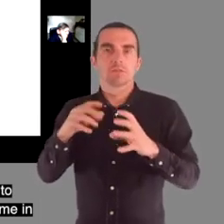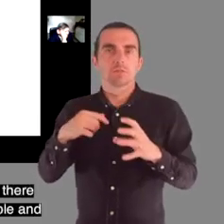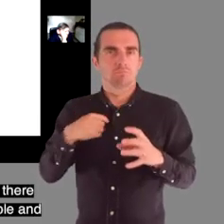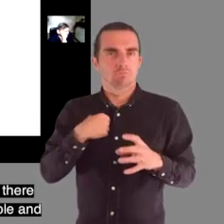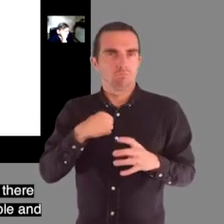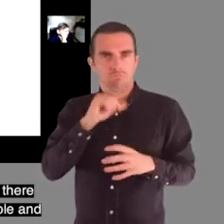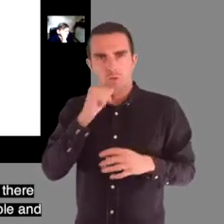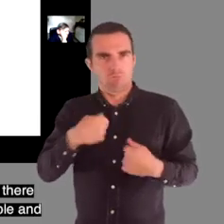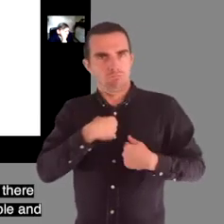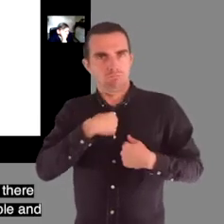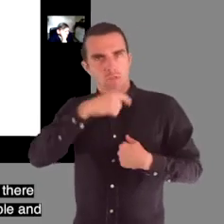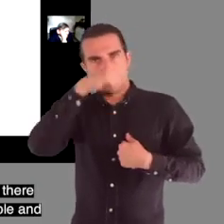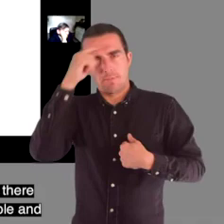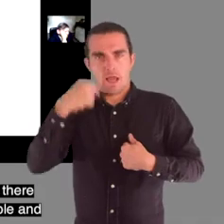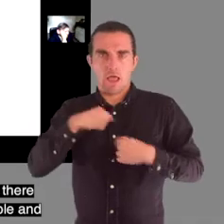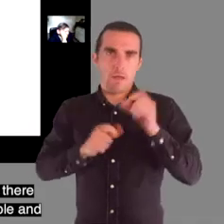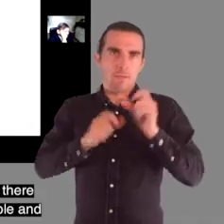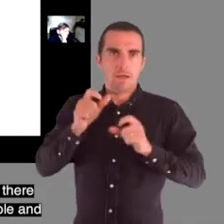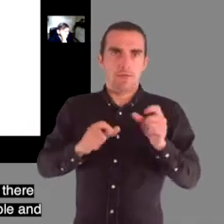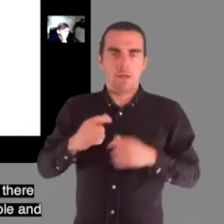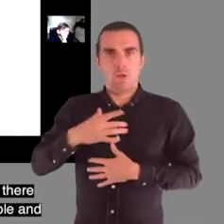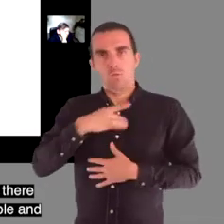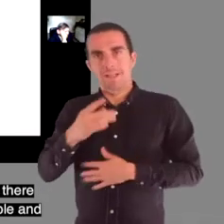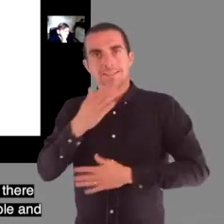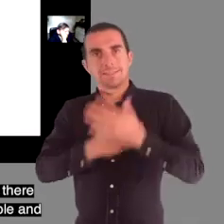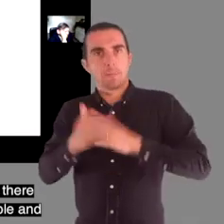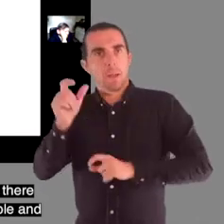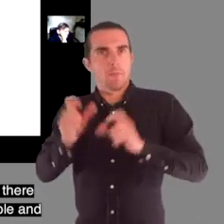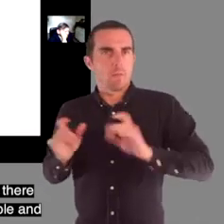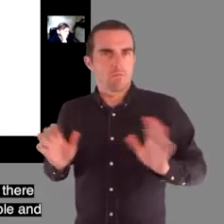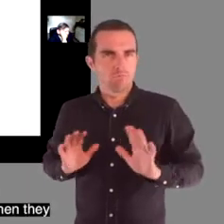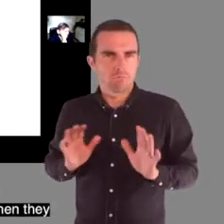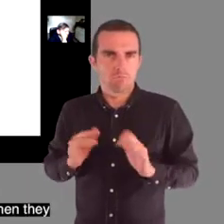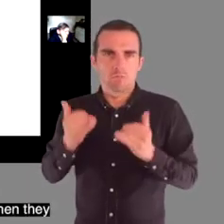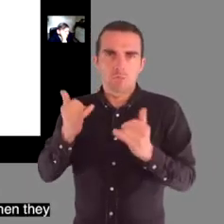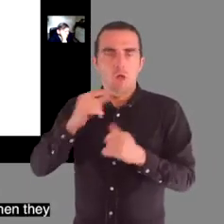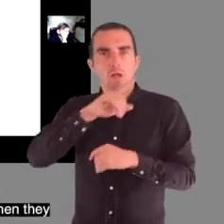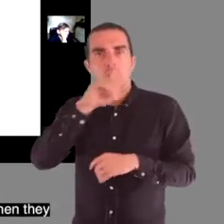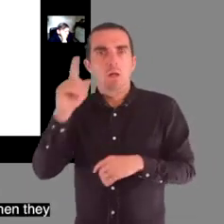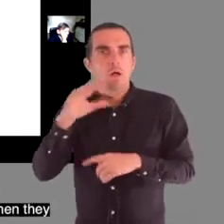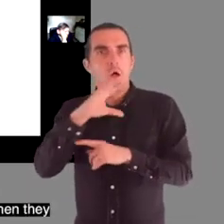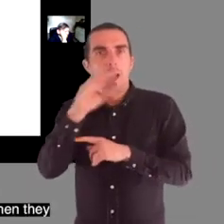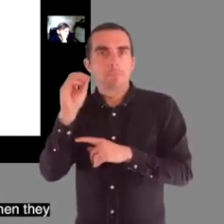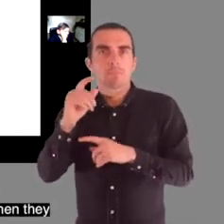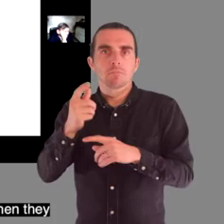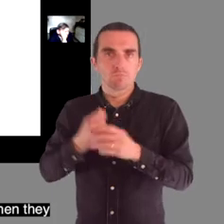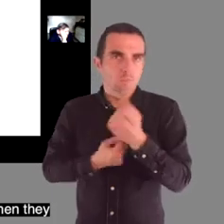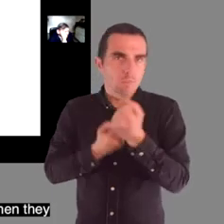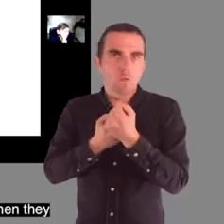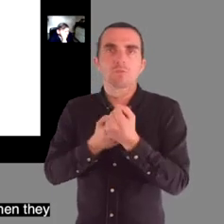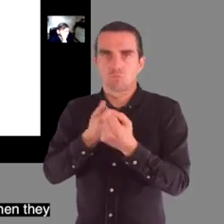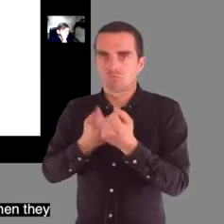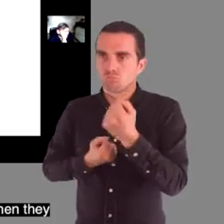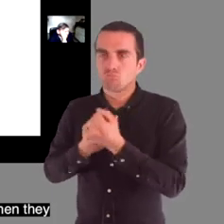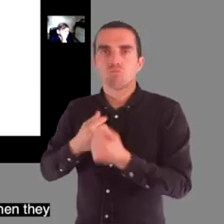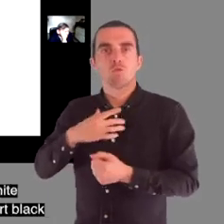in again, and it never used to be there among ourselves as Black people and white disabled people. And it started